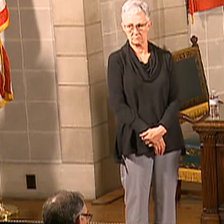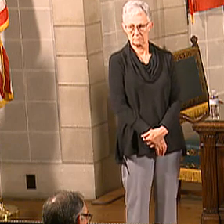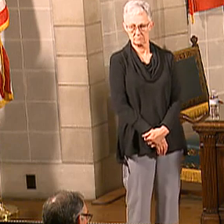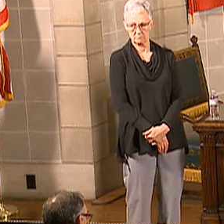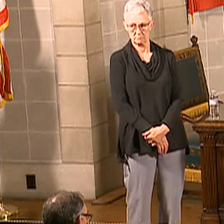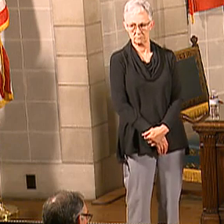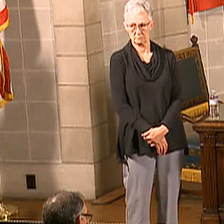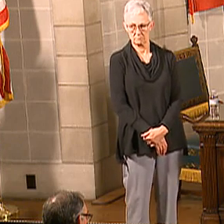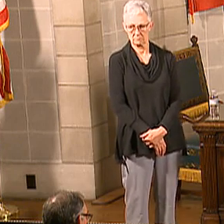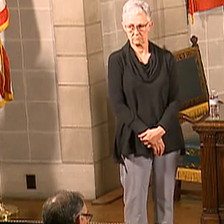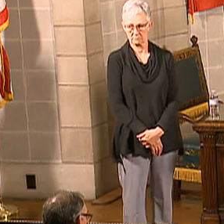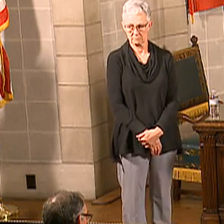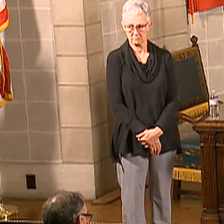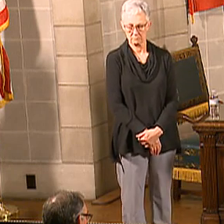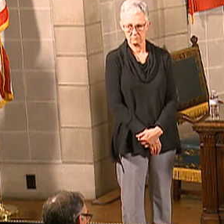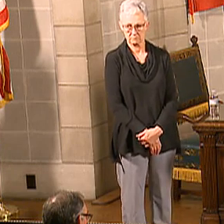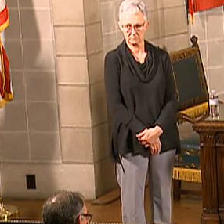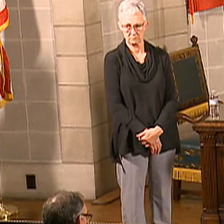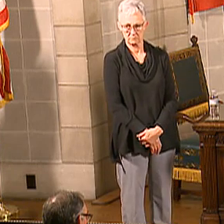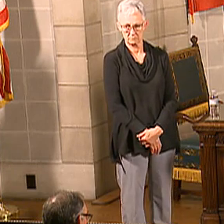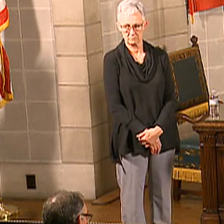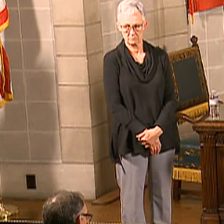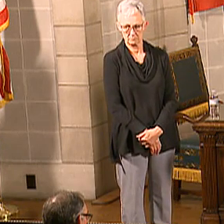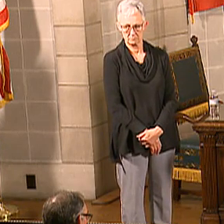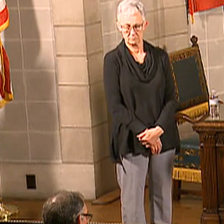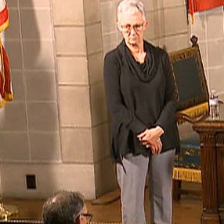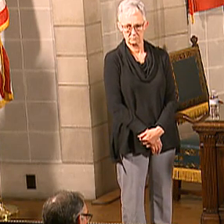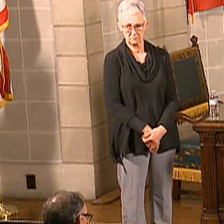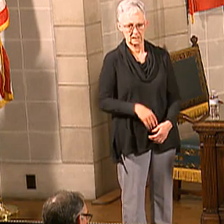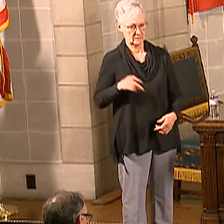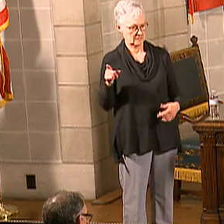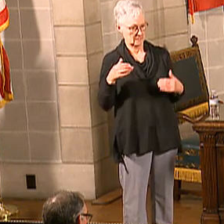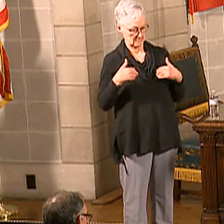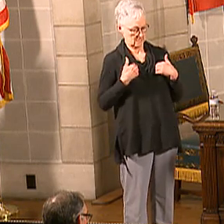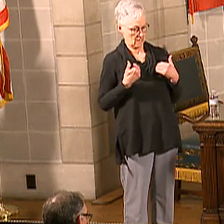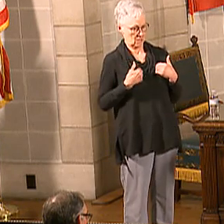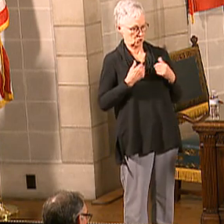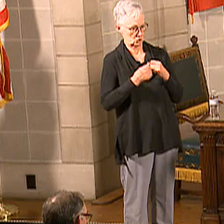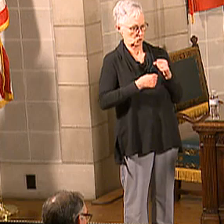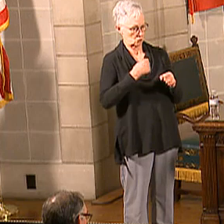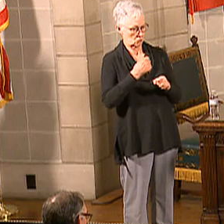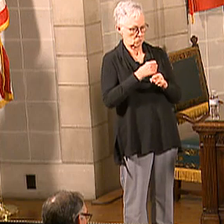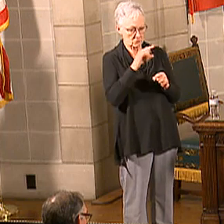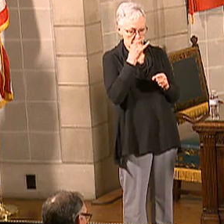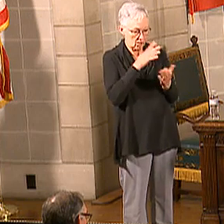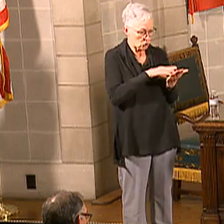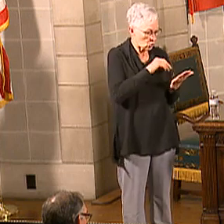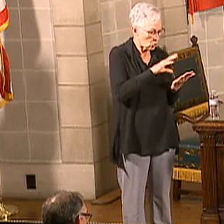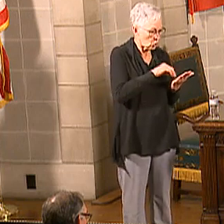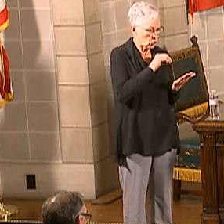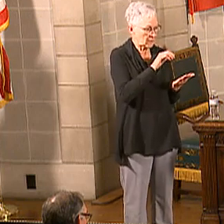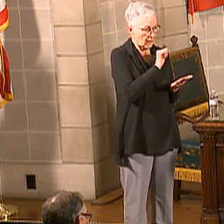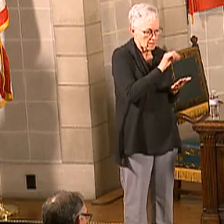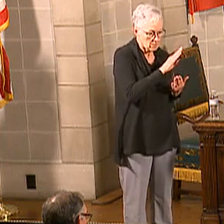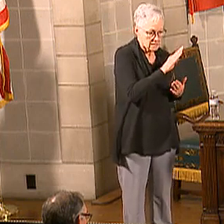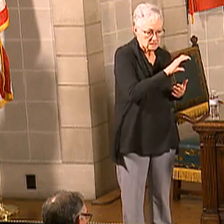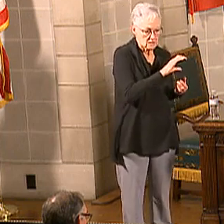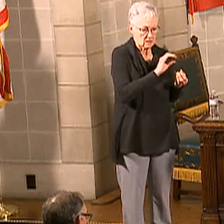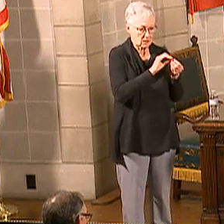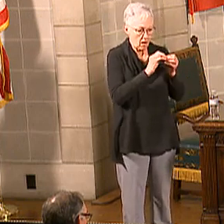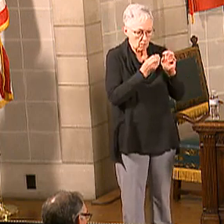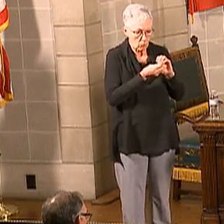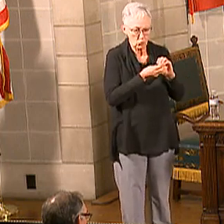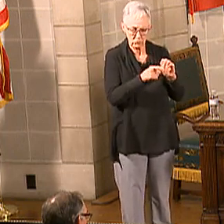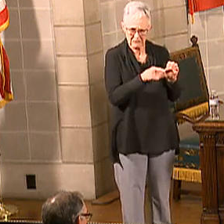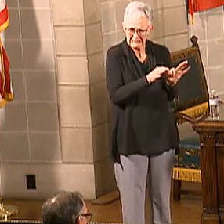is obviously every grade is important, but those younger years where you're learning the numbers, those kind of things. How are you planning on making sure those kids